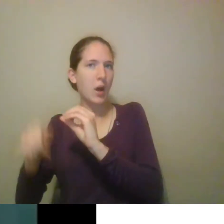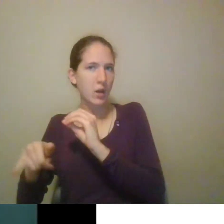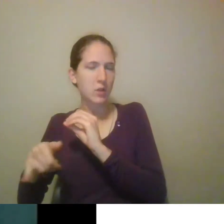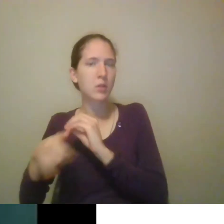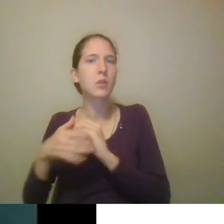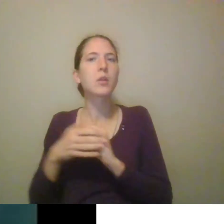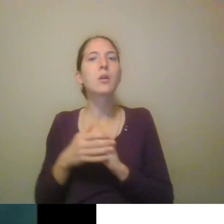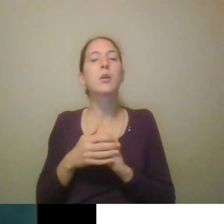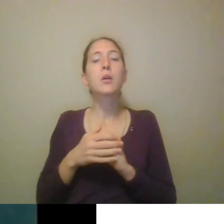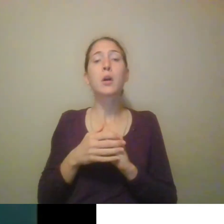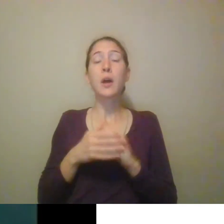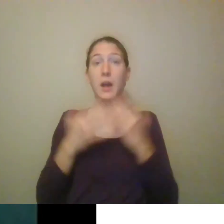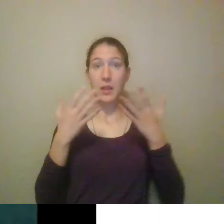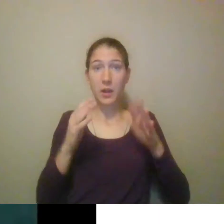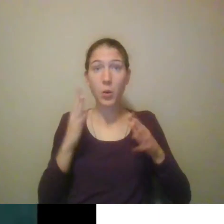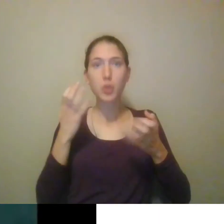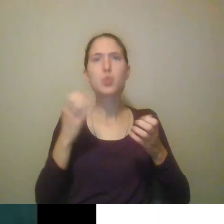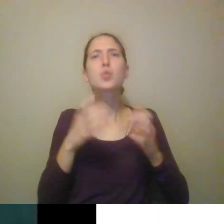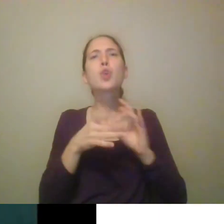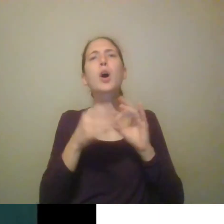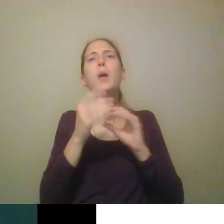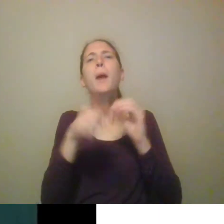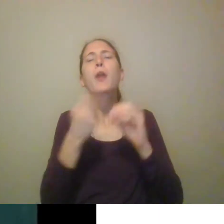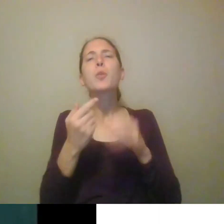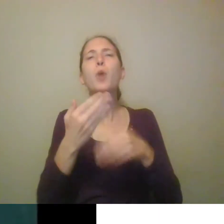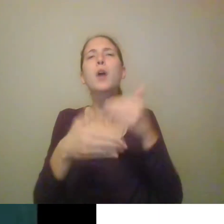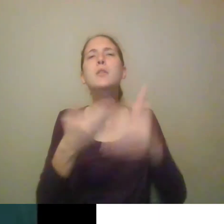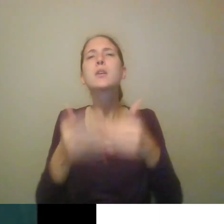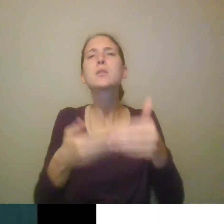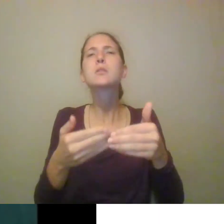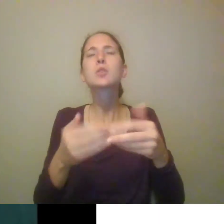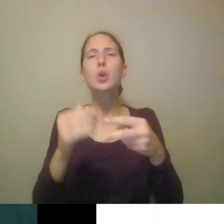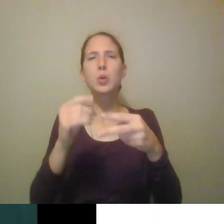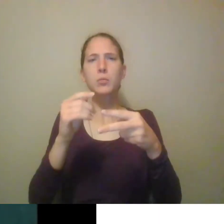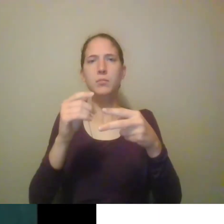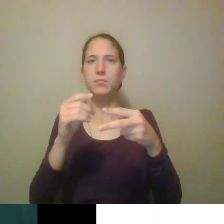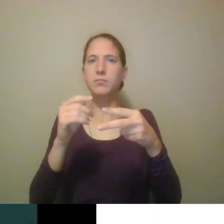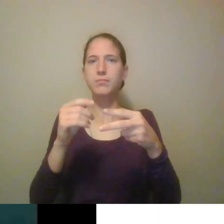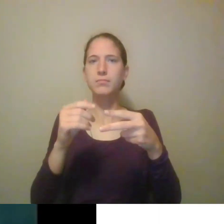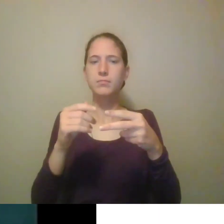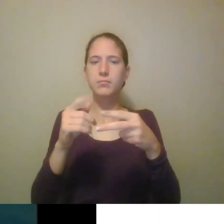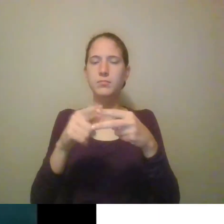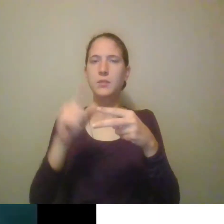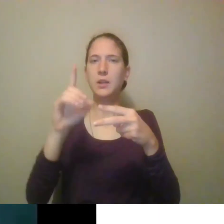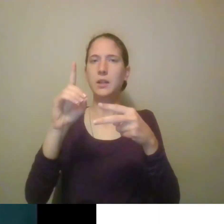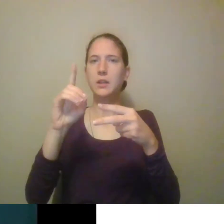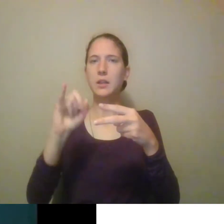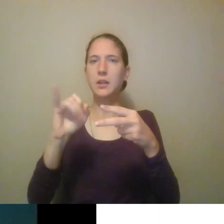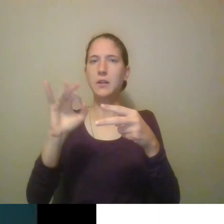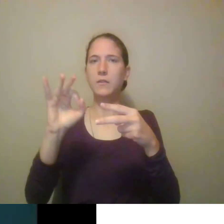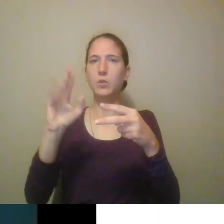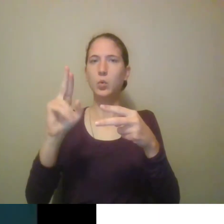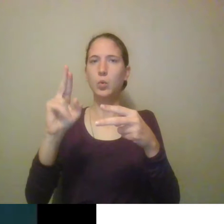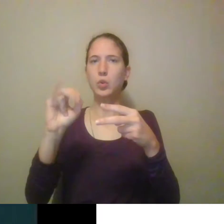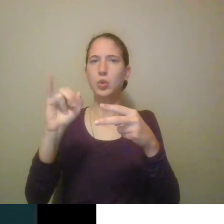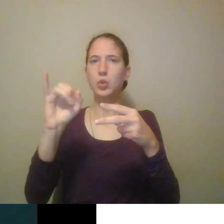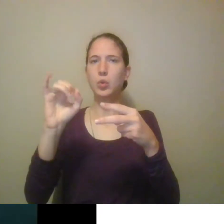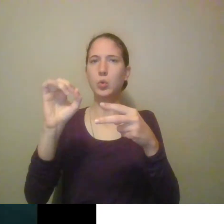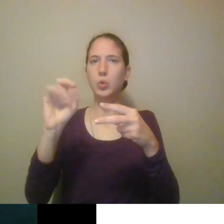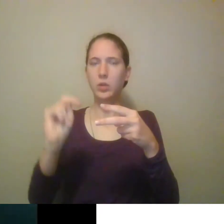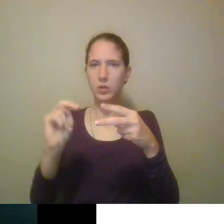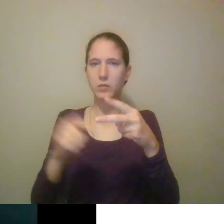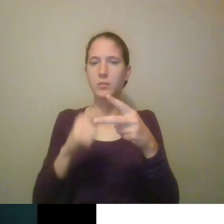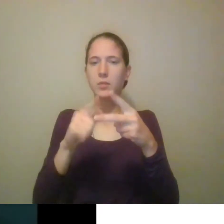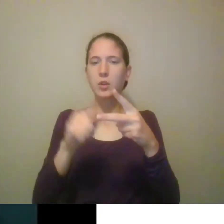the idea of this process called diffusion and osmosis. All right. First off, let's start by